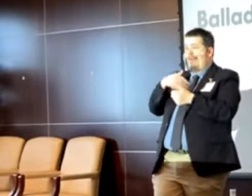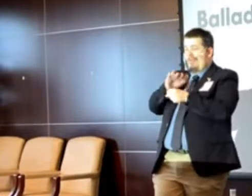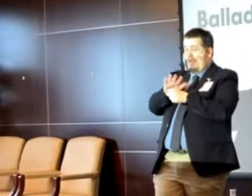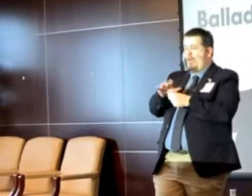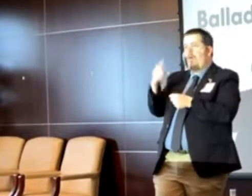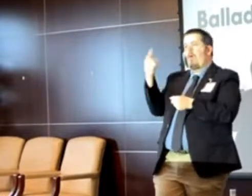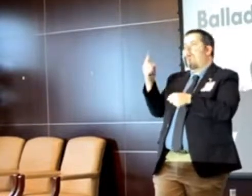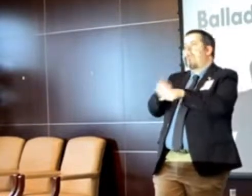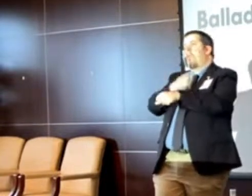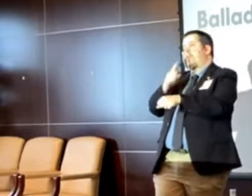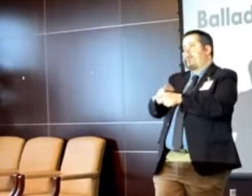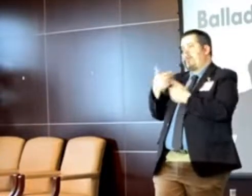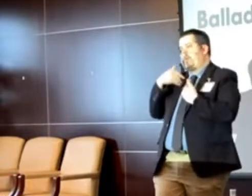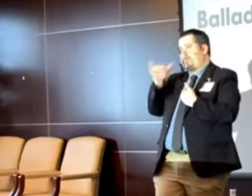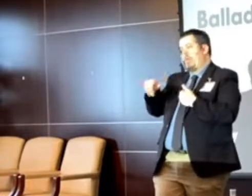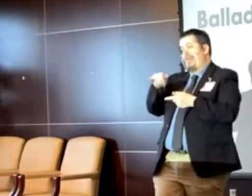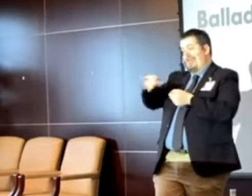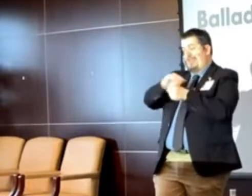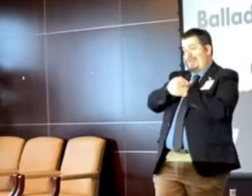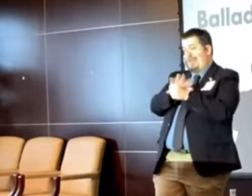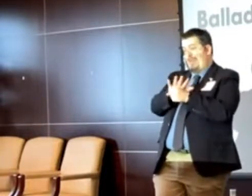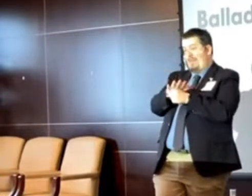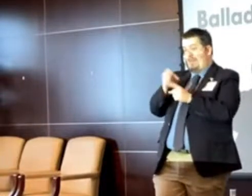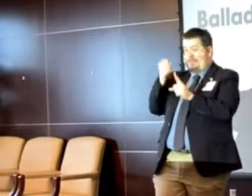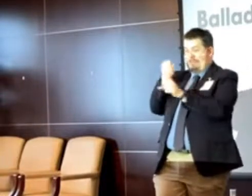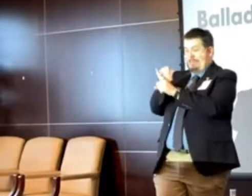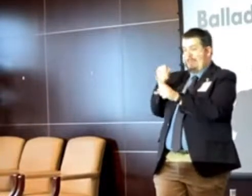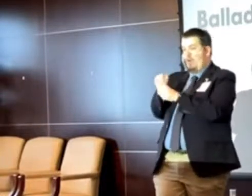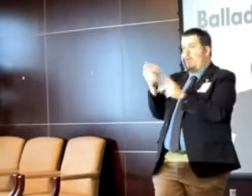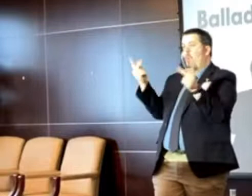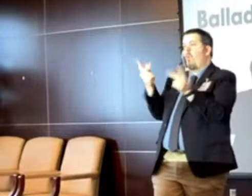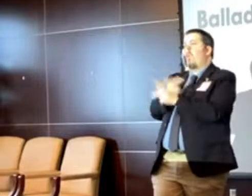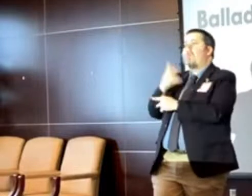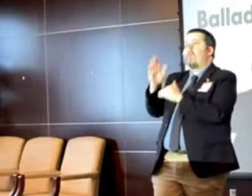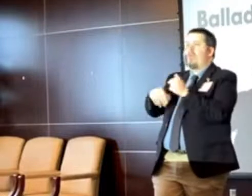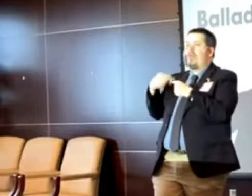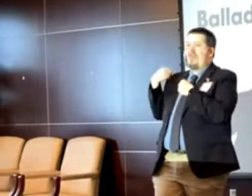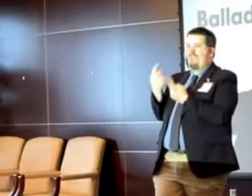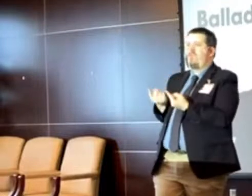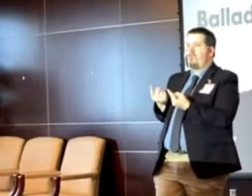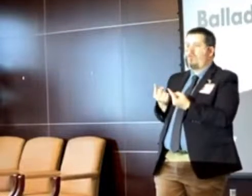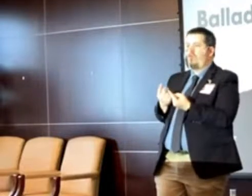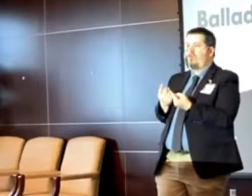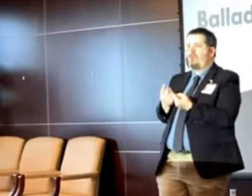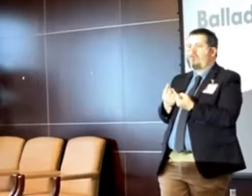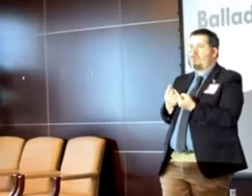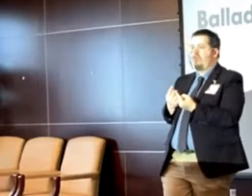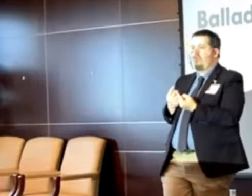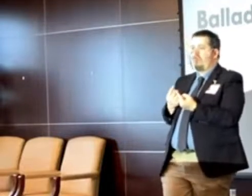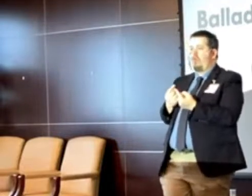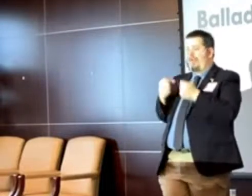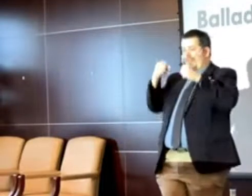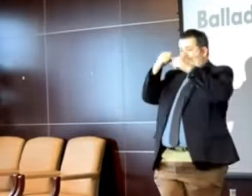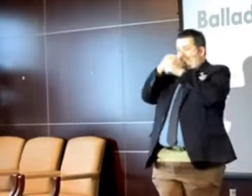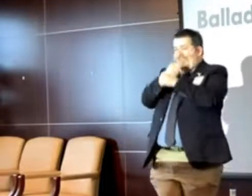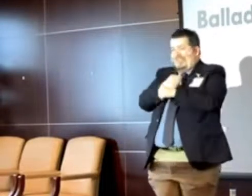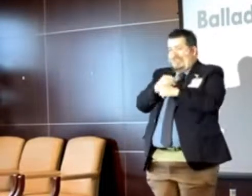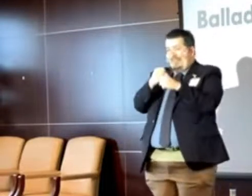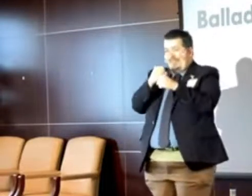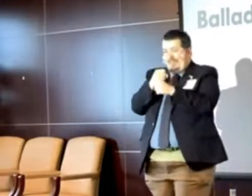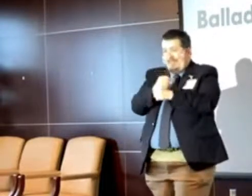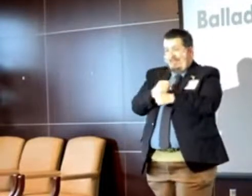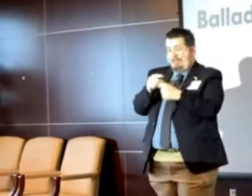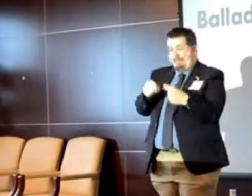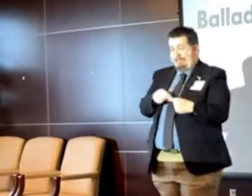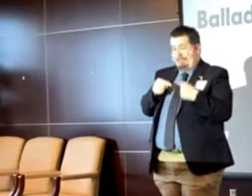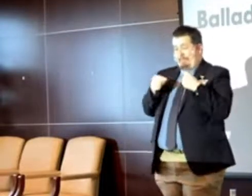rural America, this pandemic is stretching our staff like we've never experienced before. The fight our frontline has